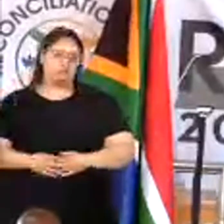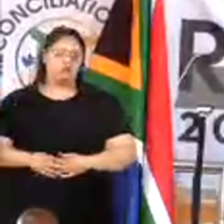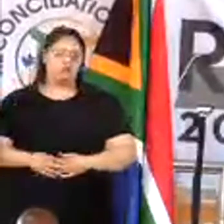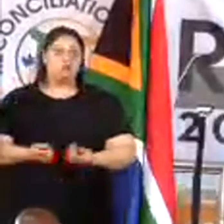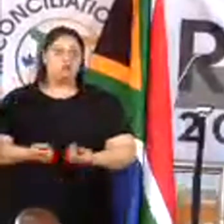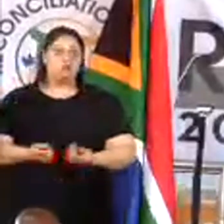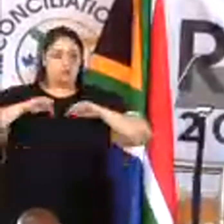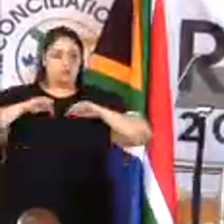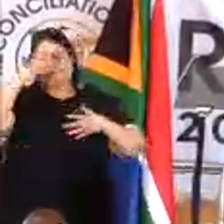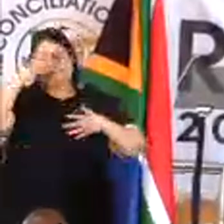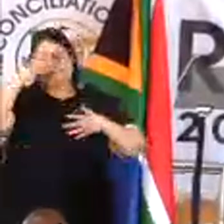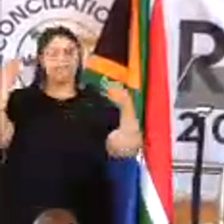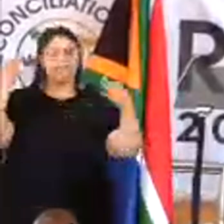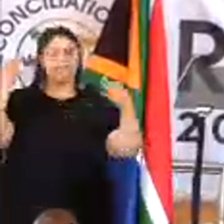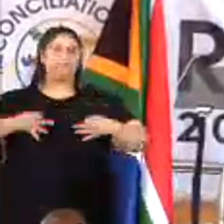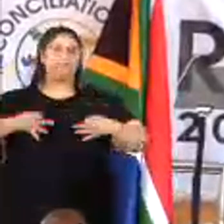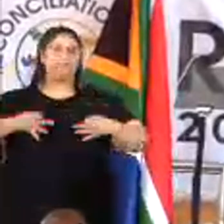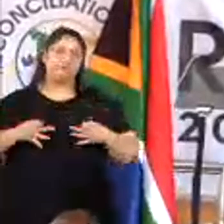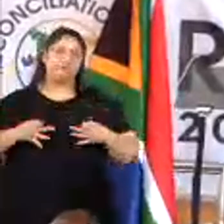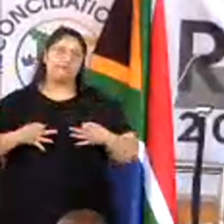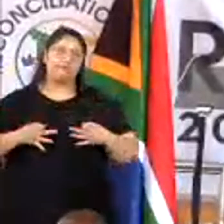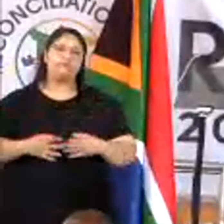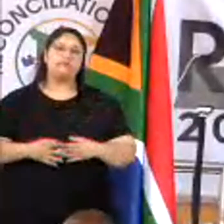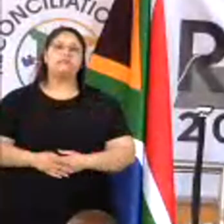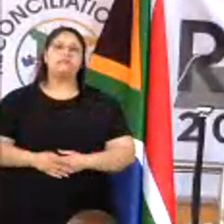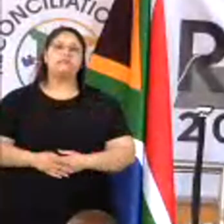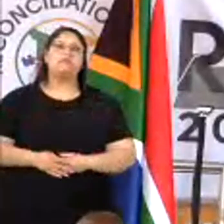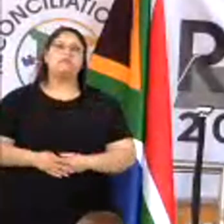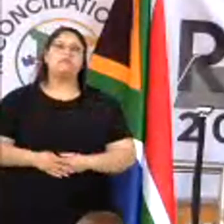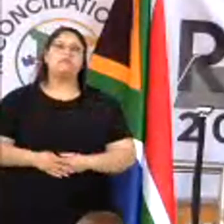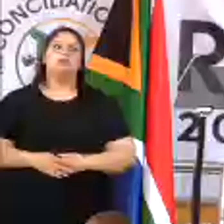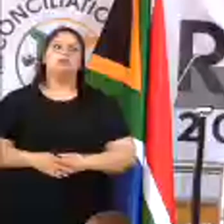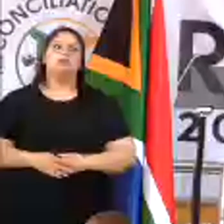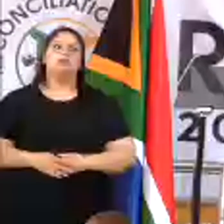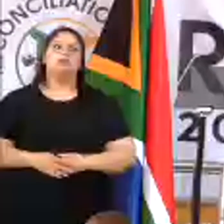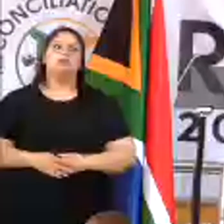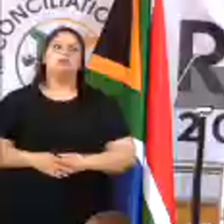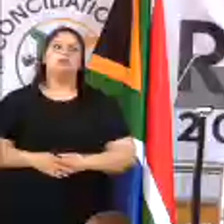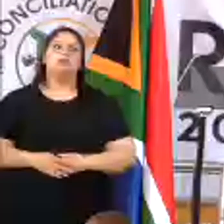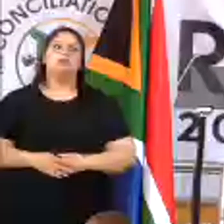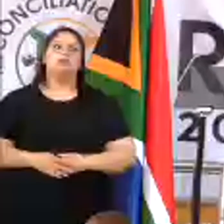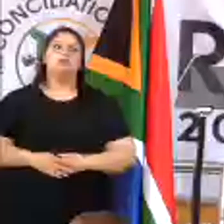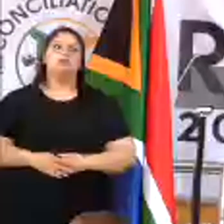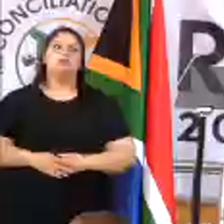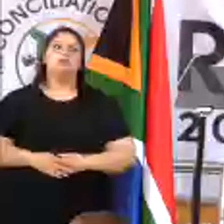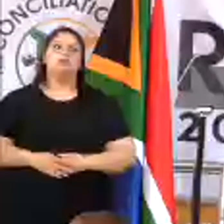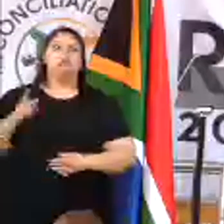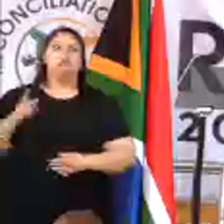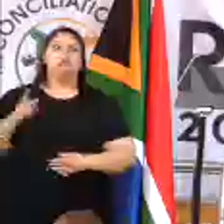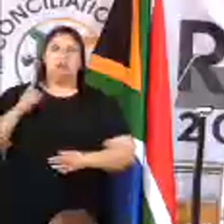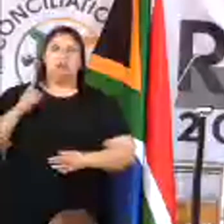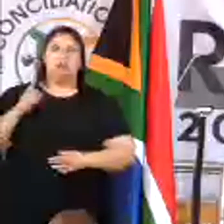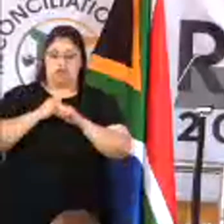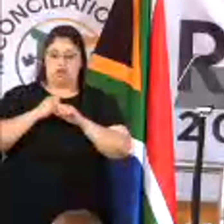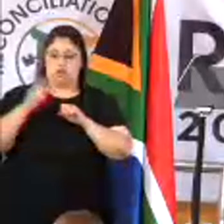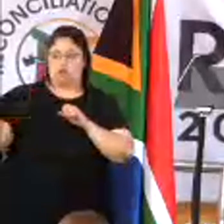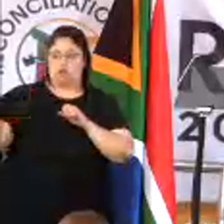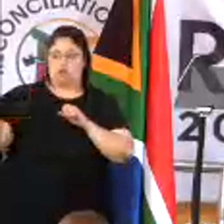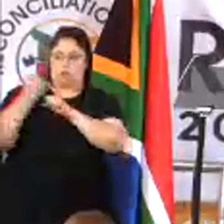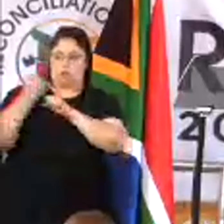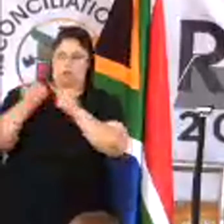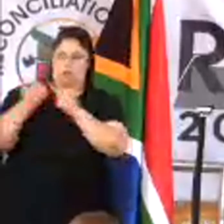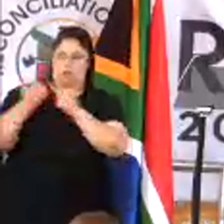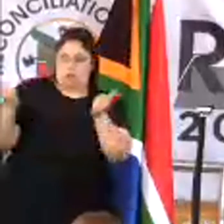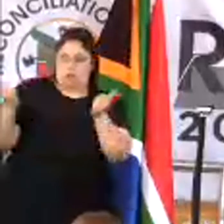we have decided that as they work with us for the whole year,